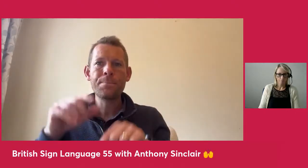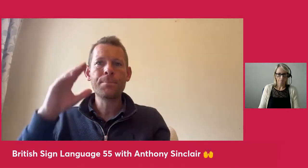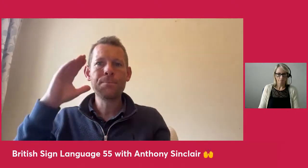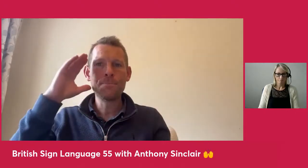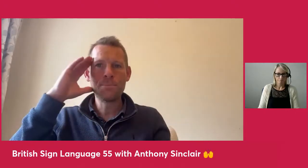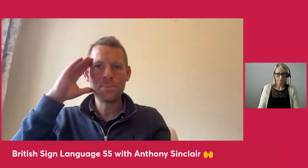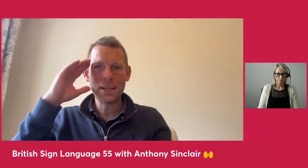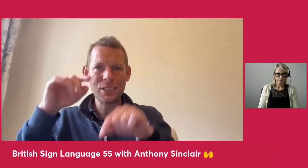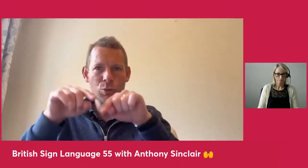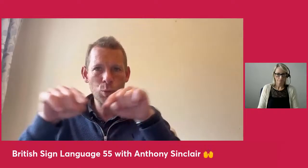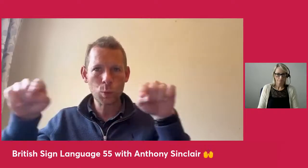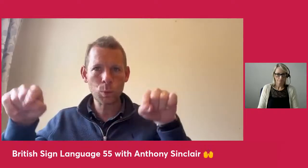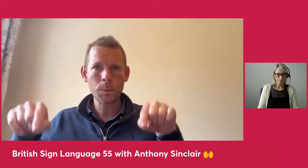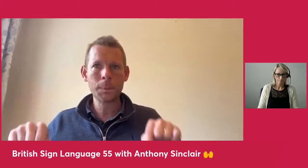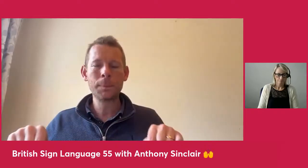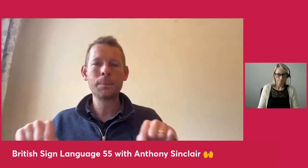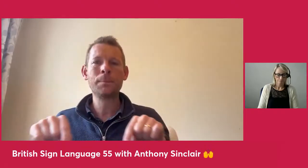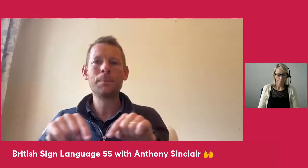bedroom.